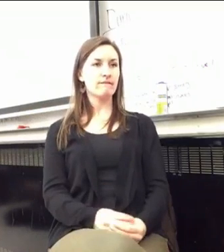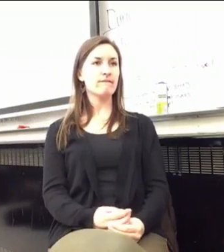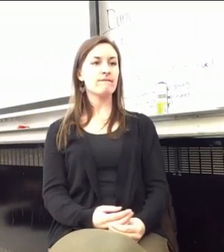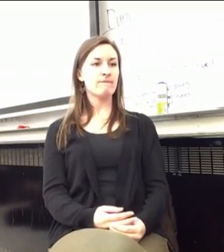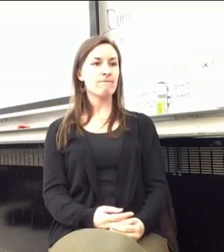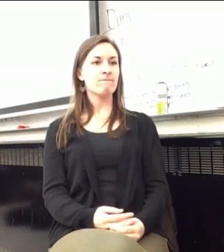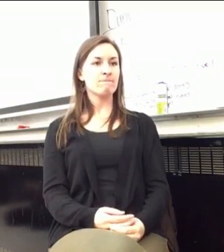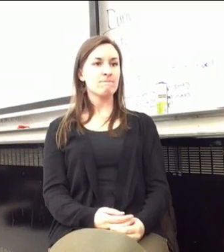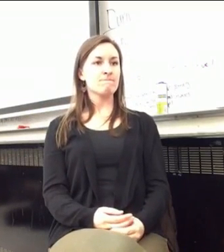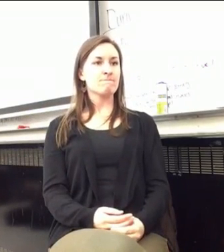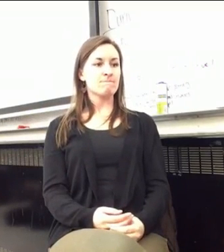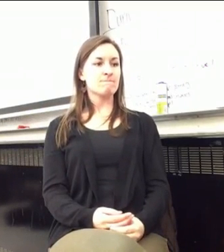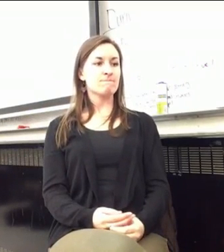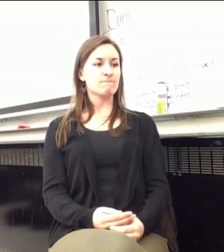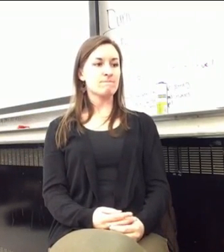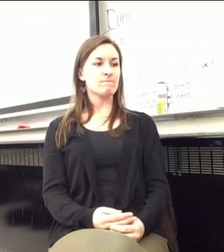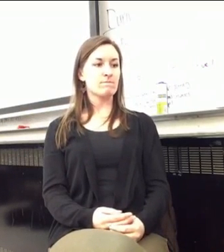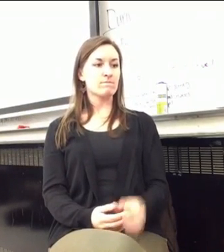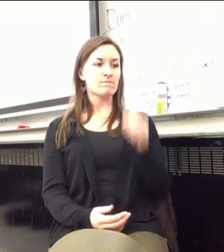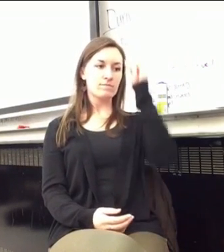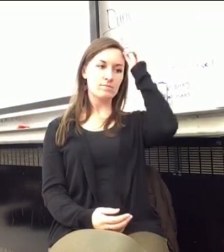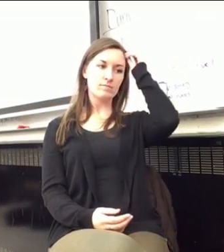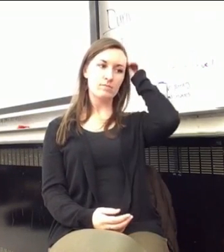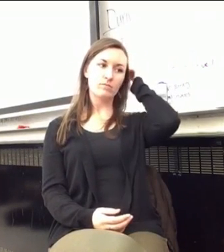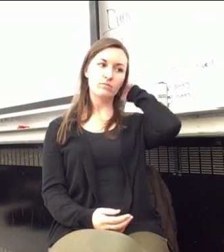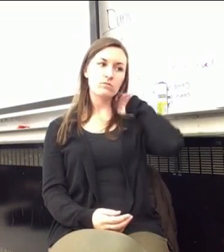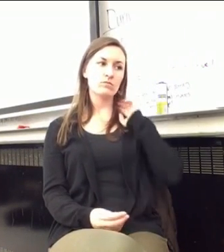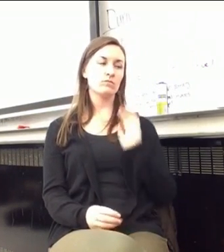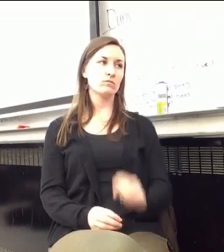So again, highlighting around the outside.